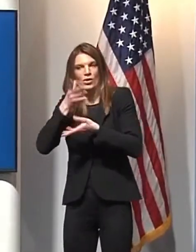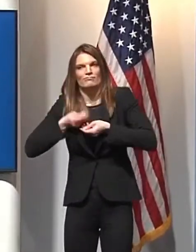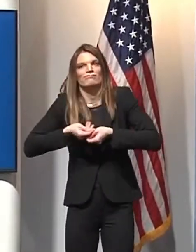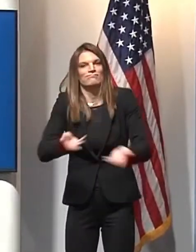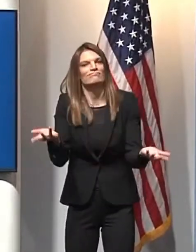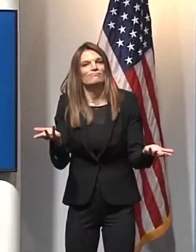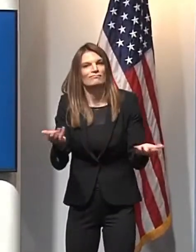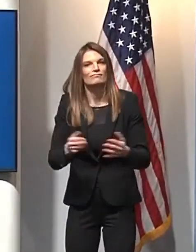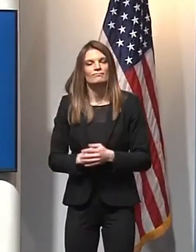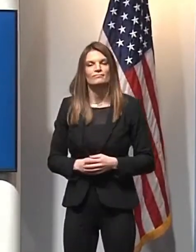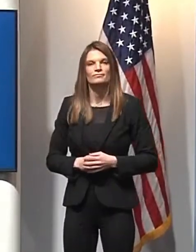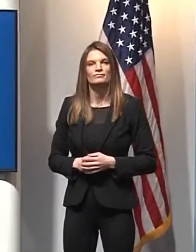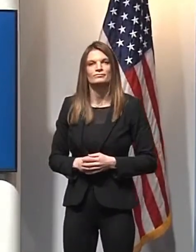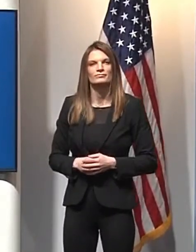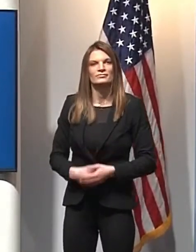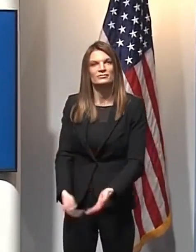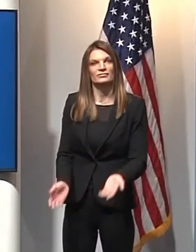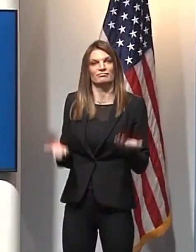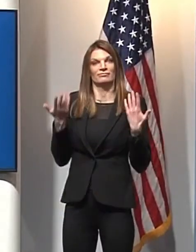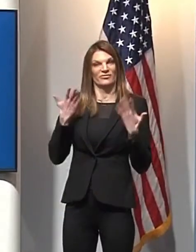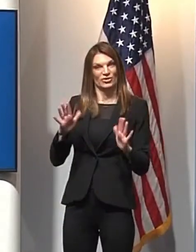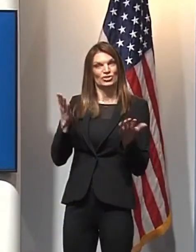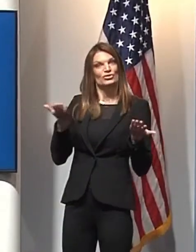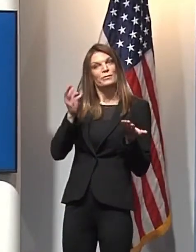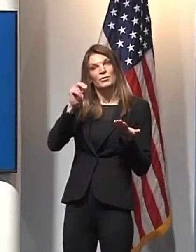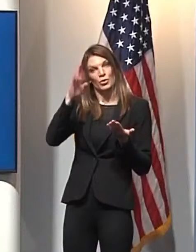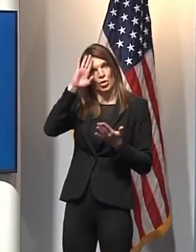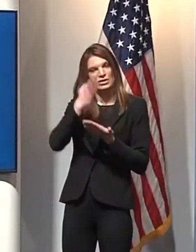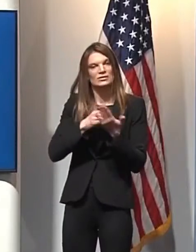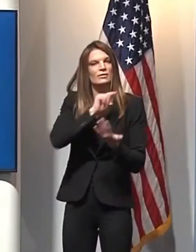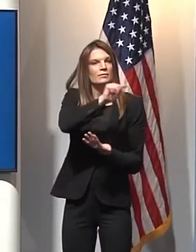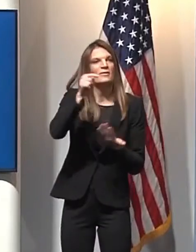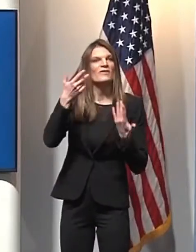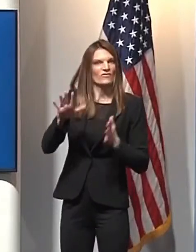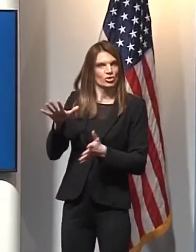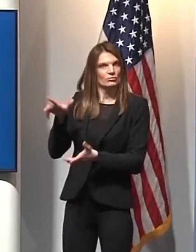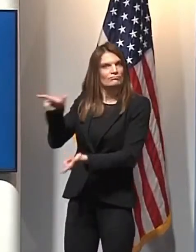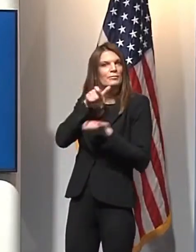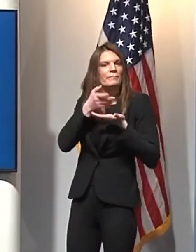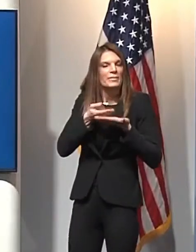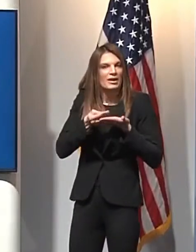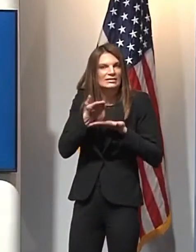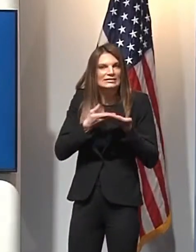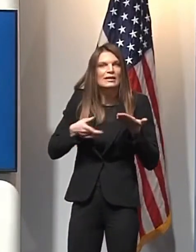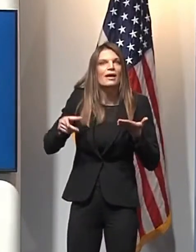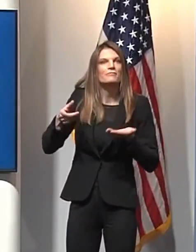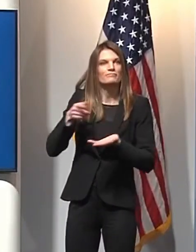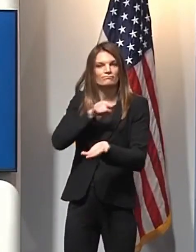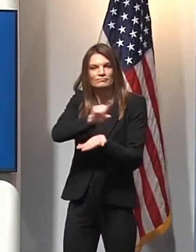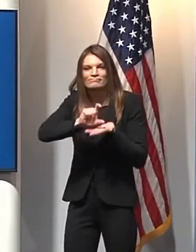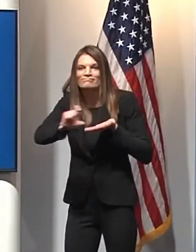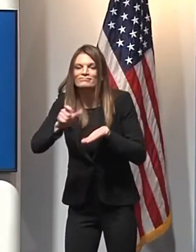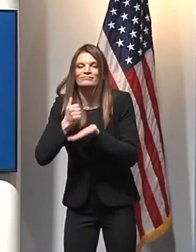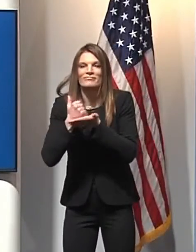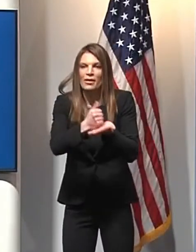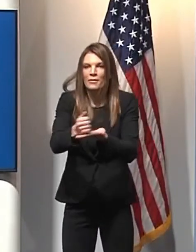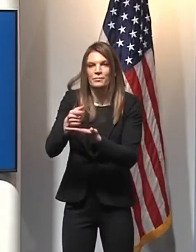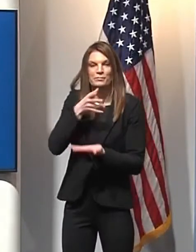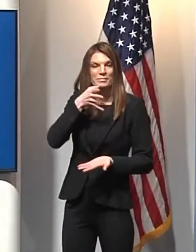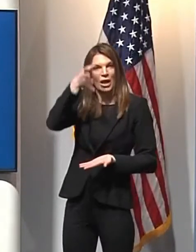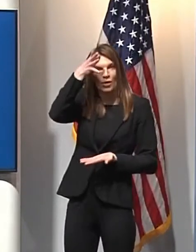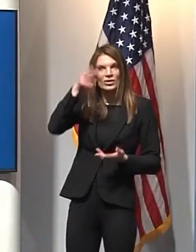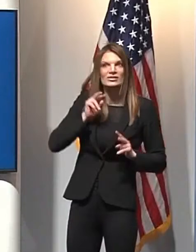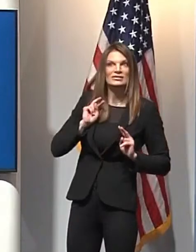in their pockets. Businesses and restaurants have gotten some critical support they need, and parents have gotten a much-needed boost because of